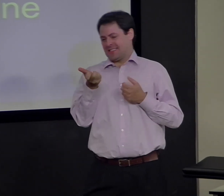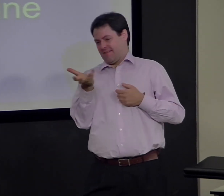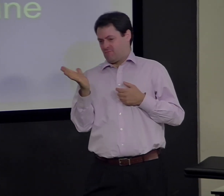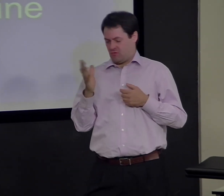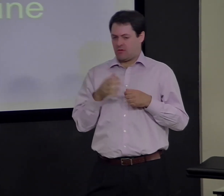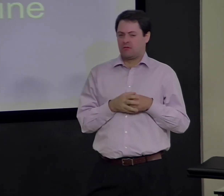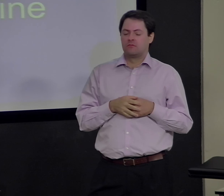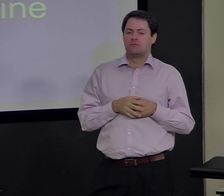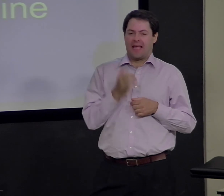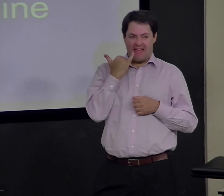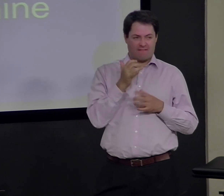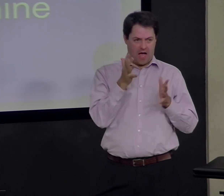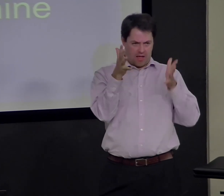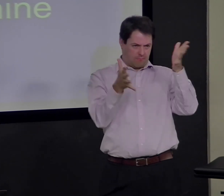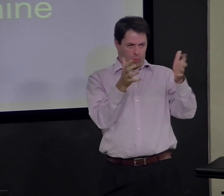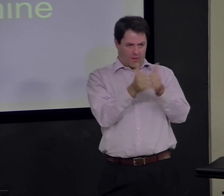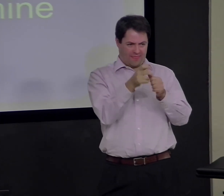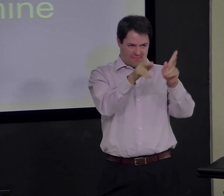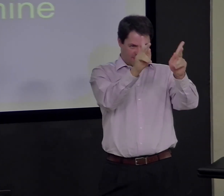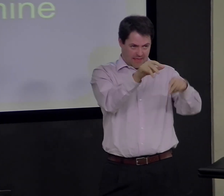several languages.